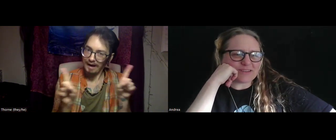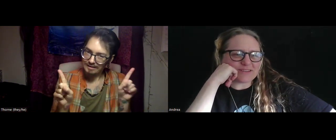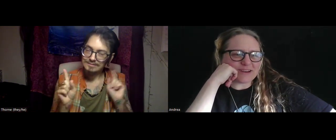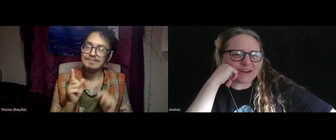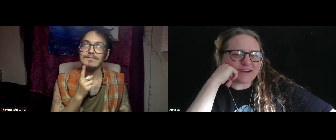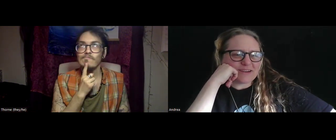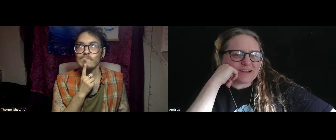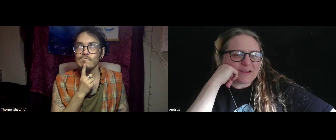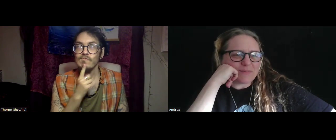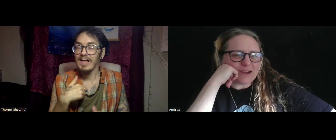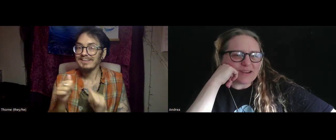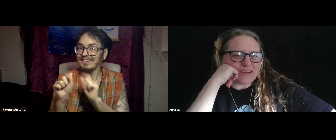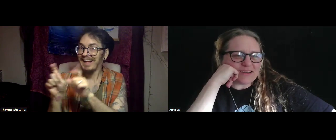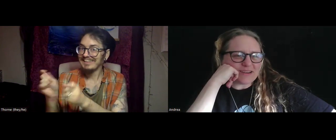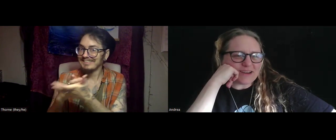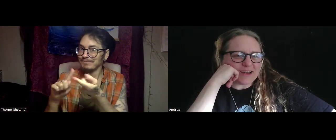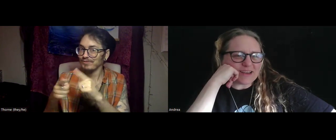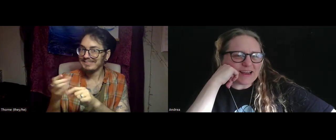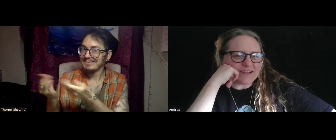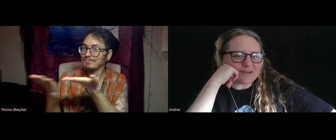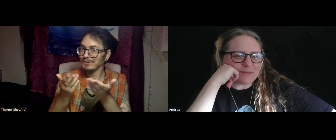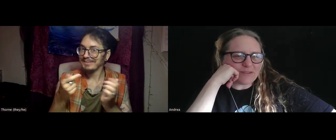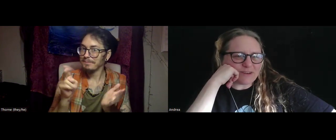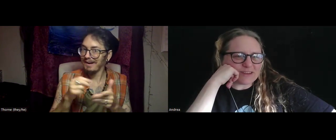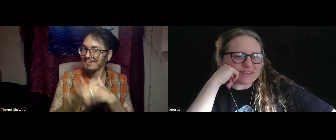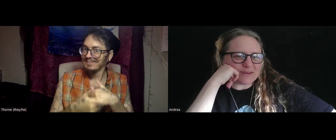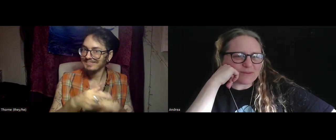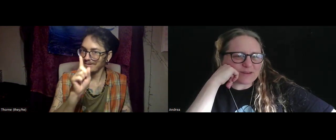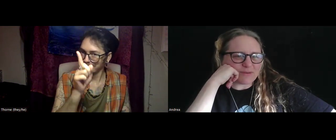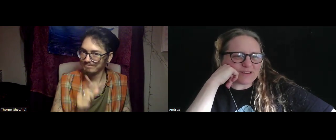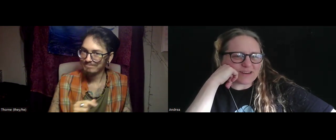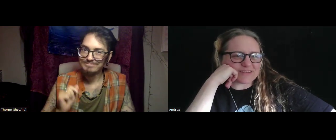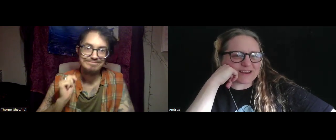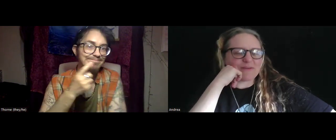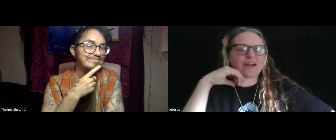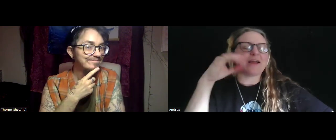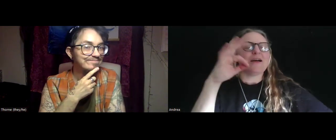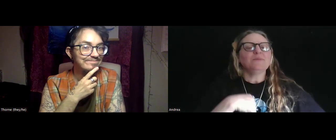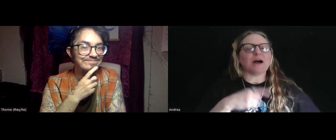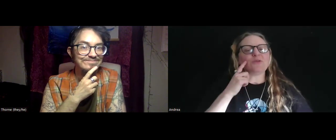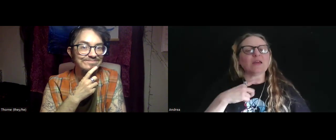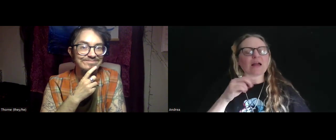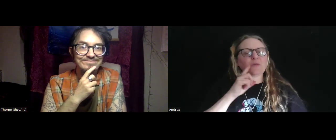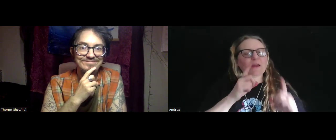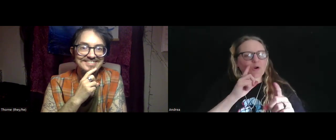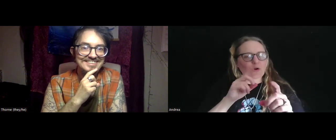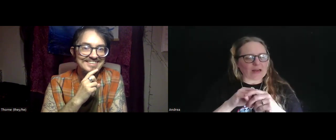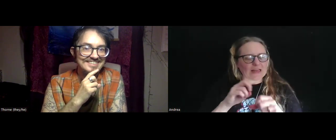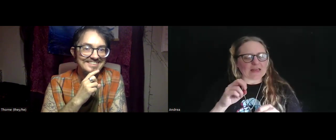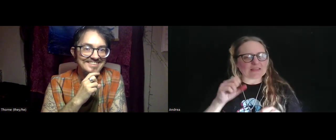puns, but I can ask some of my friends and bring a pun next time. Okay. But I do think Mercury in